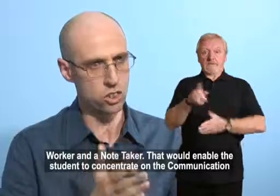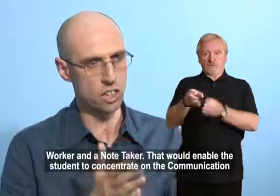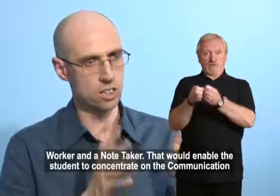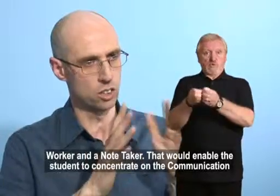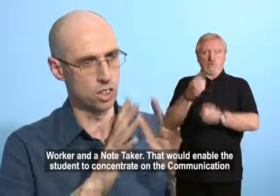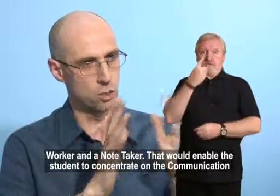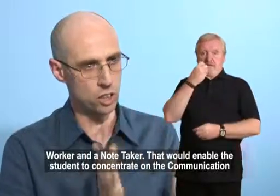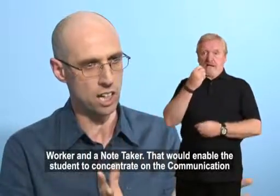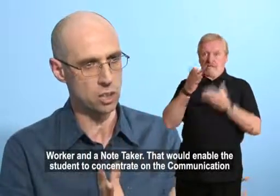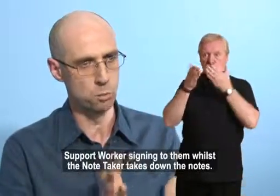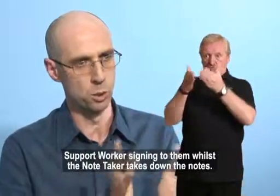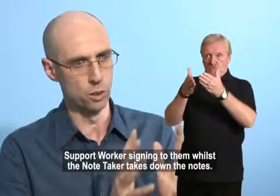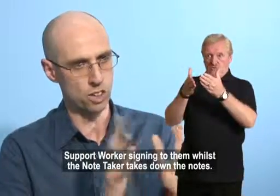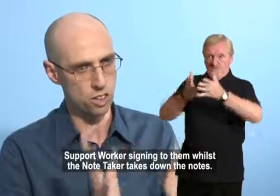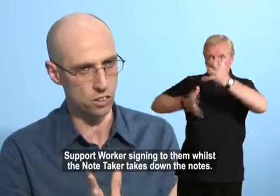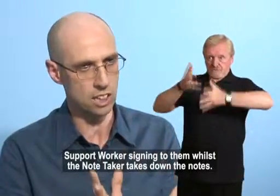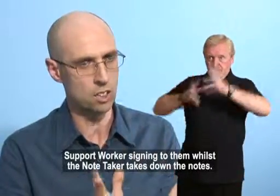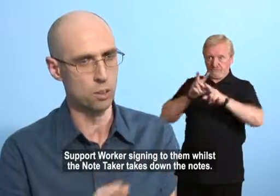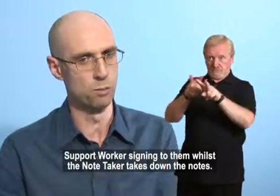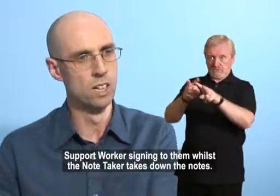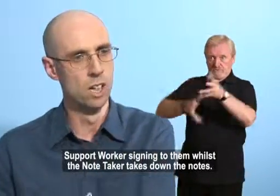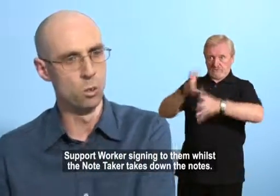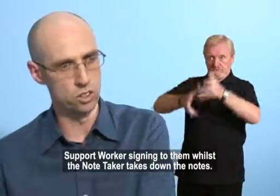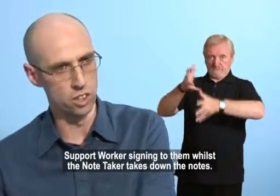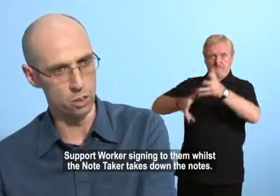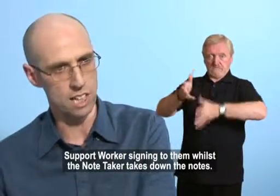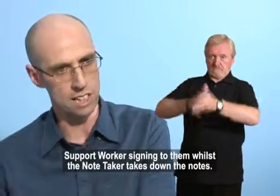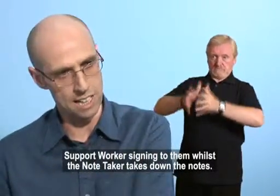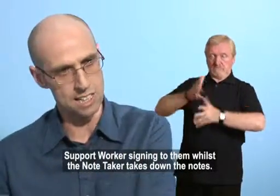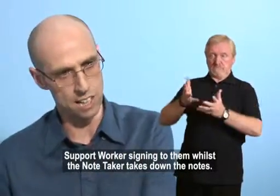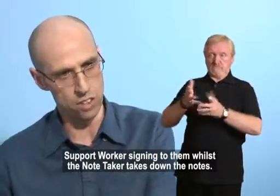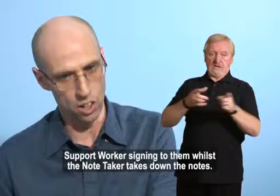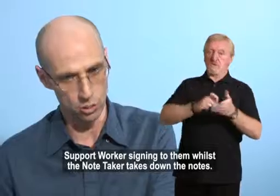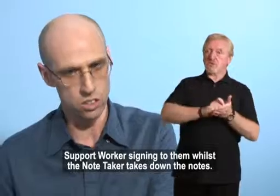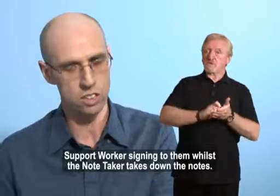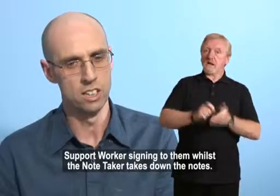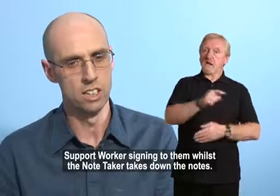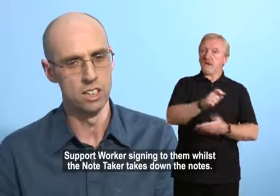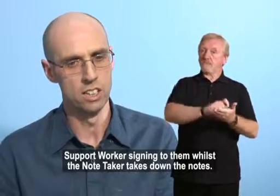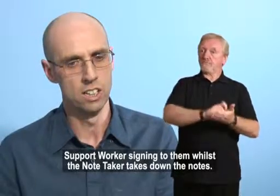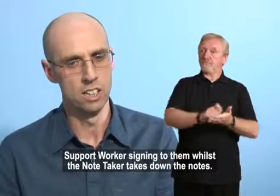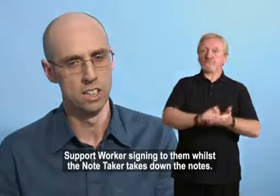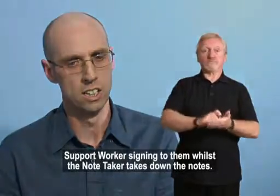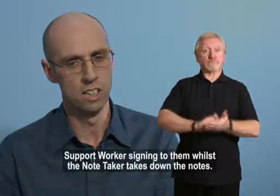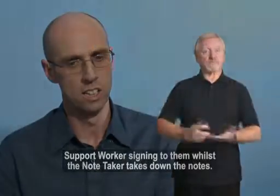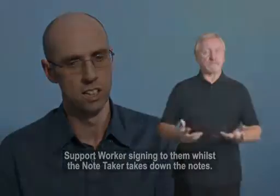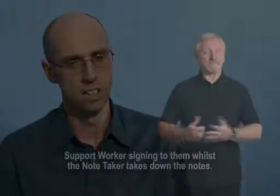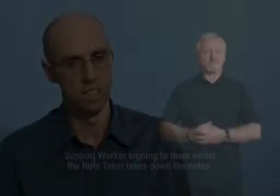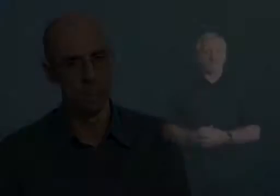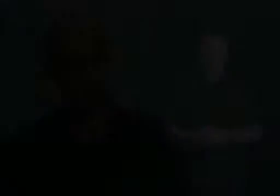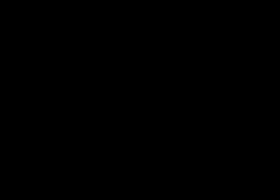to concentrate on the communication support worker signing to them whilst the note taker takes down the notes.